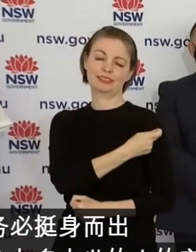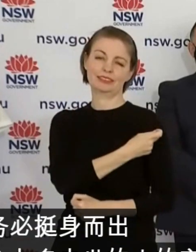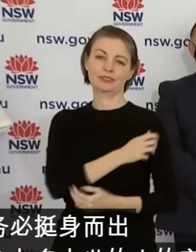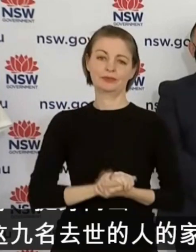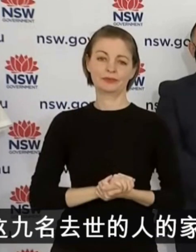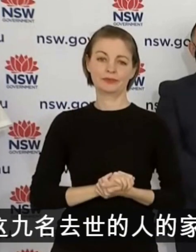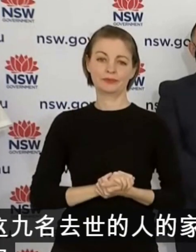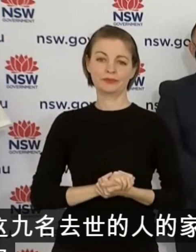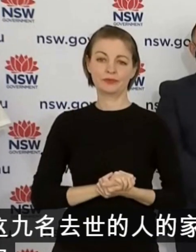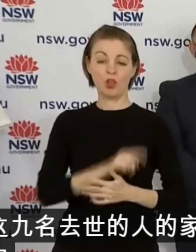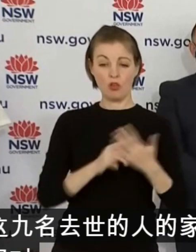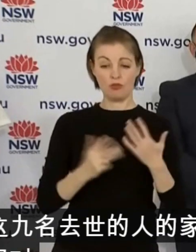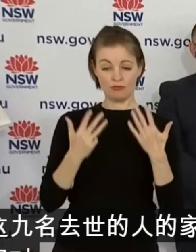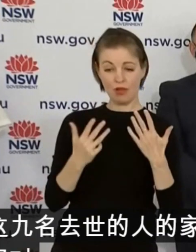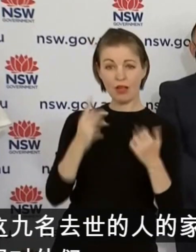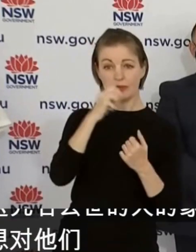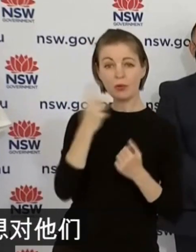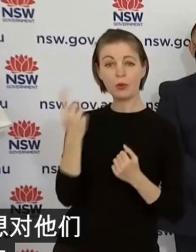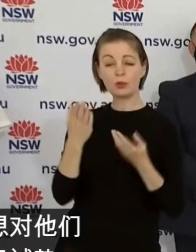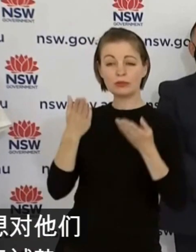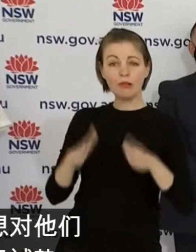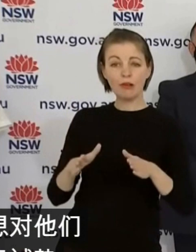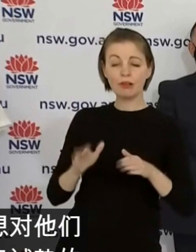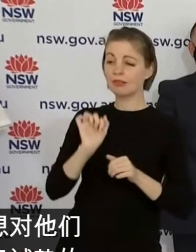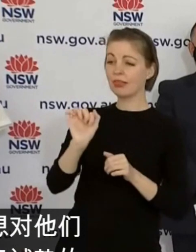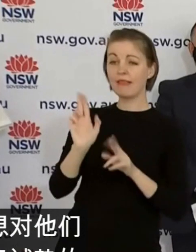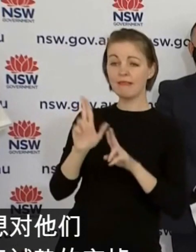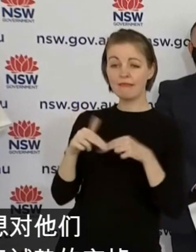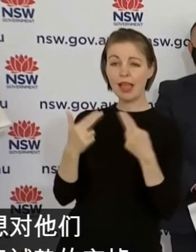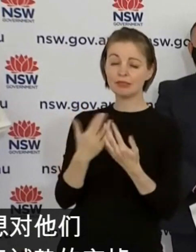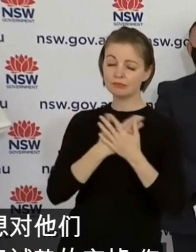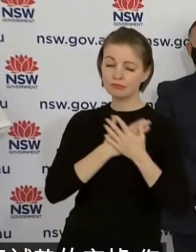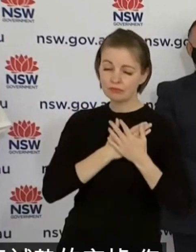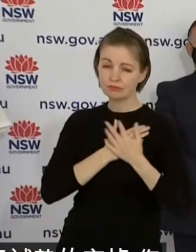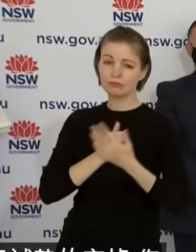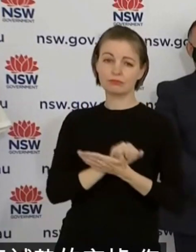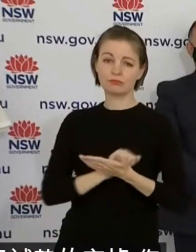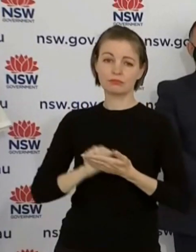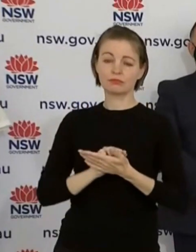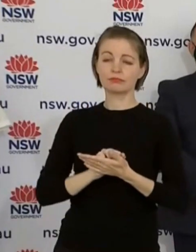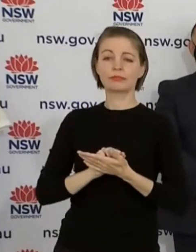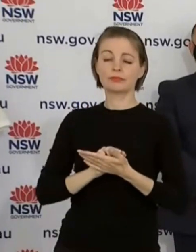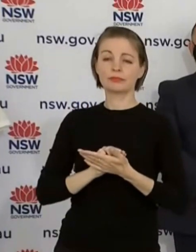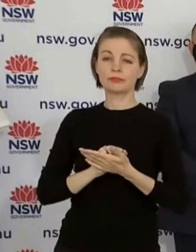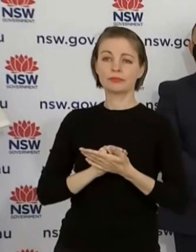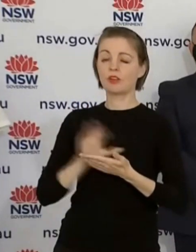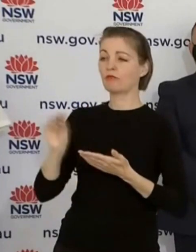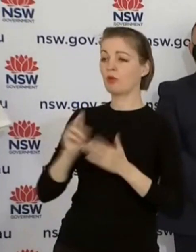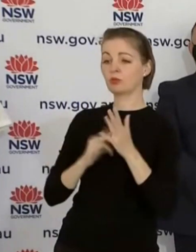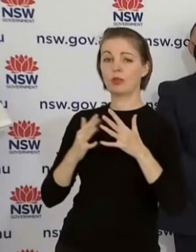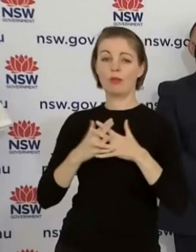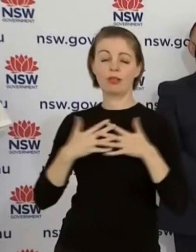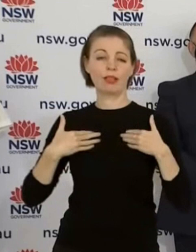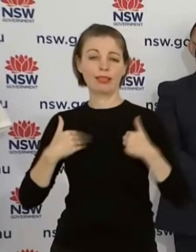families of those 9 individuals who passed away, I'd like to offer my sincere condolences for your loss on behalf of New South